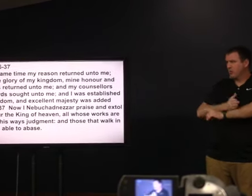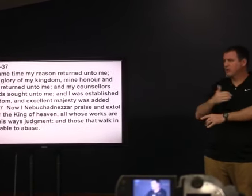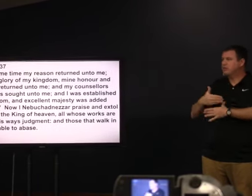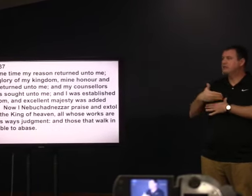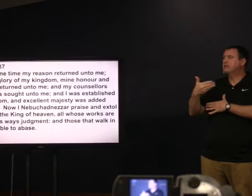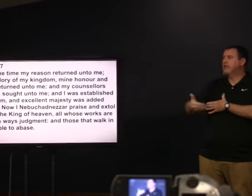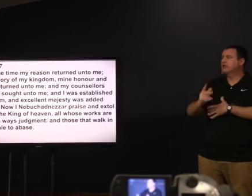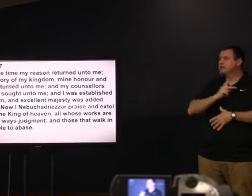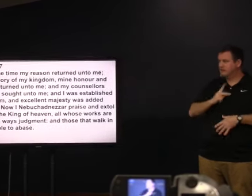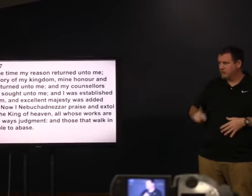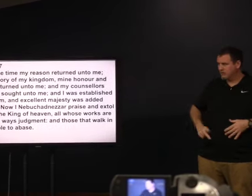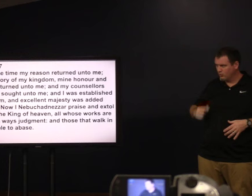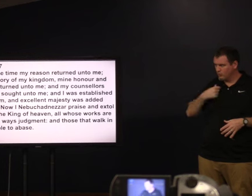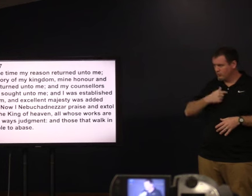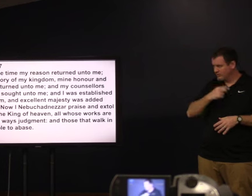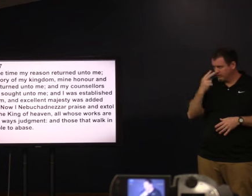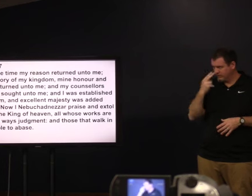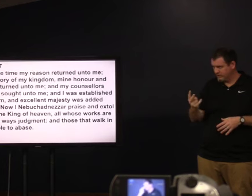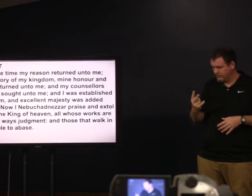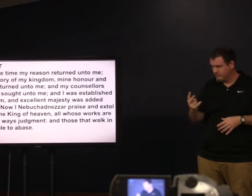his grandson is the next king.